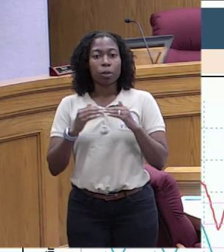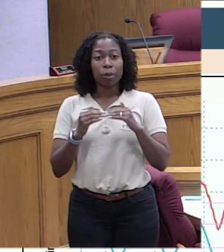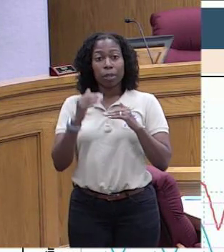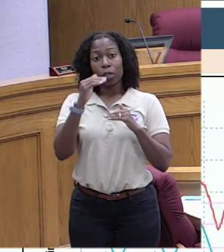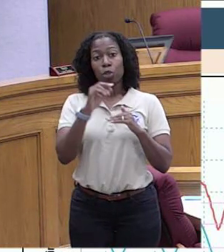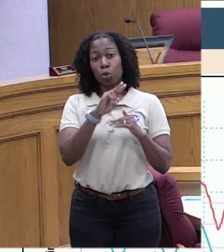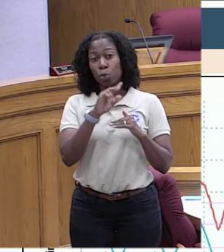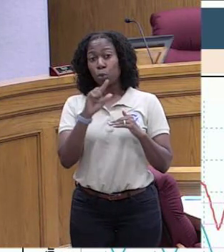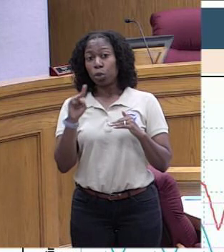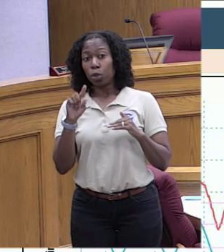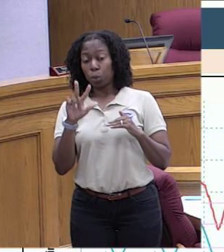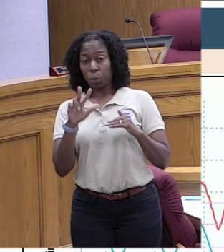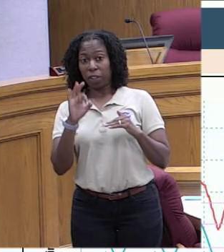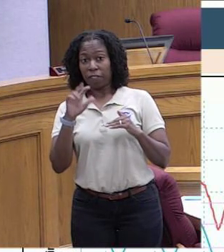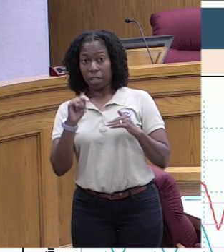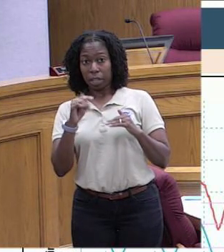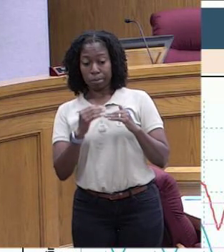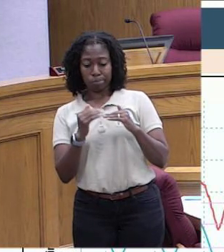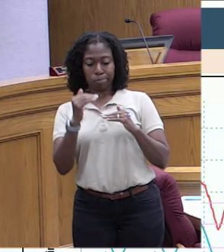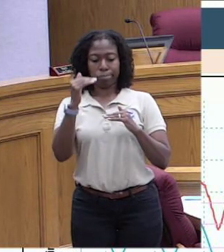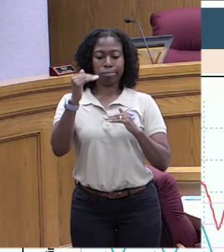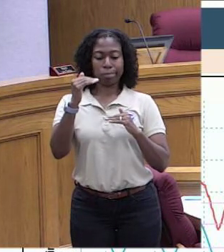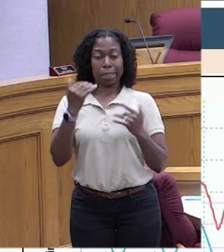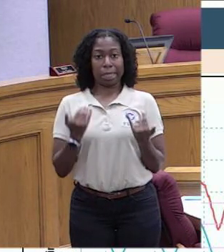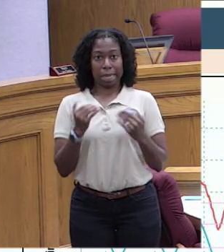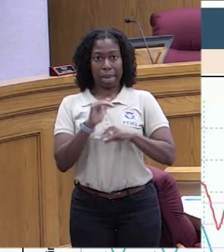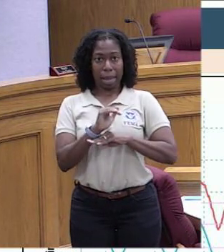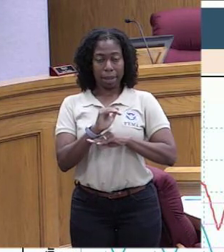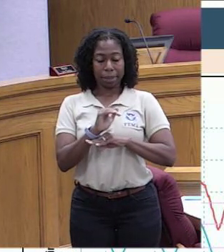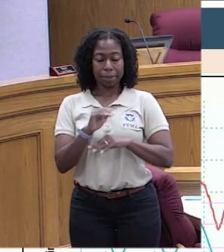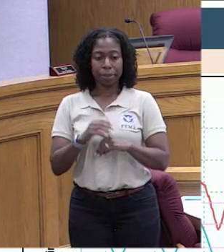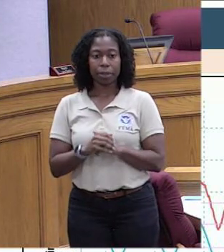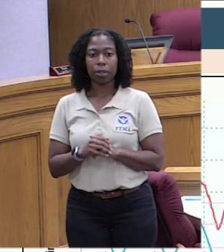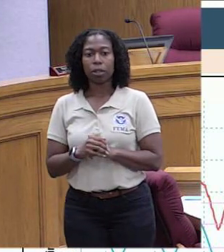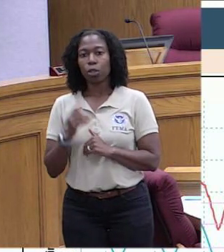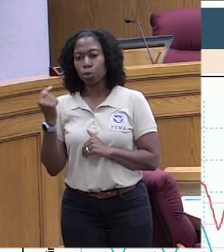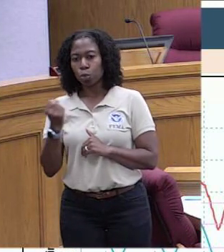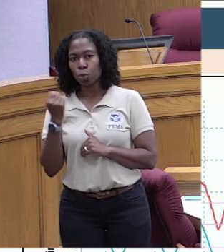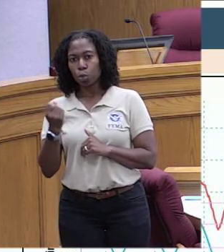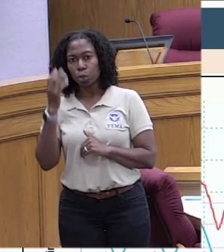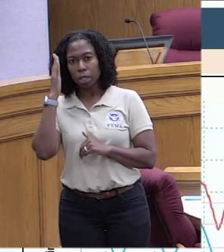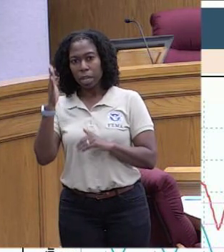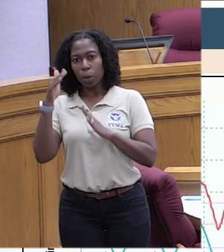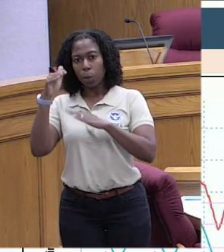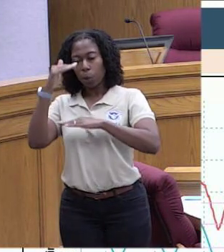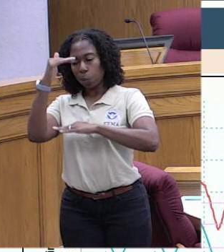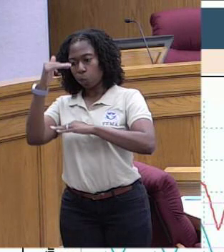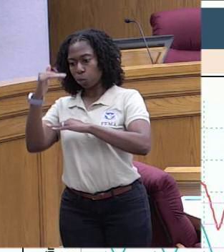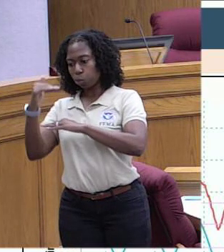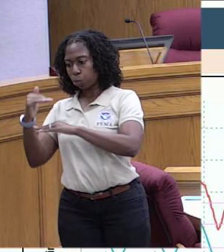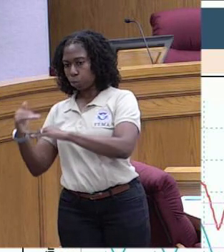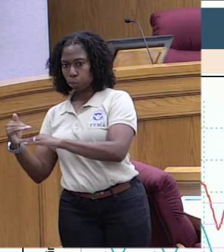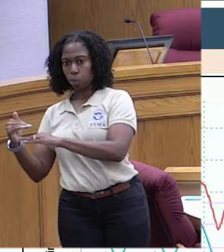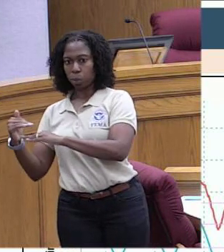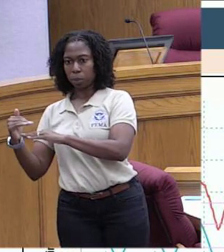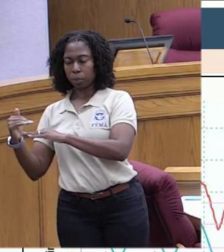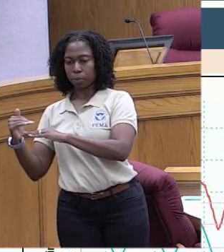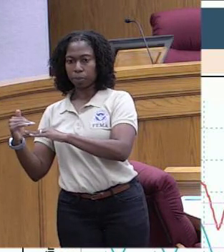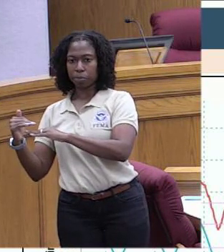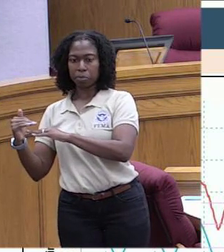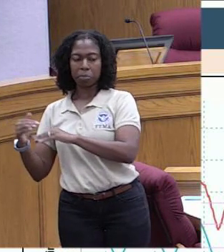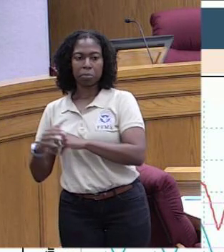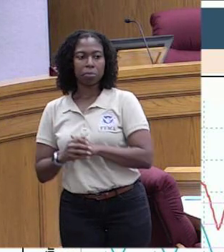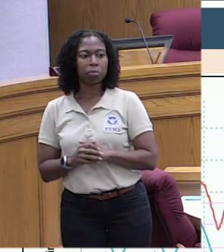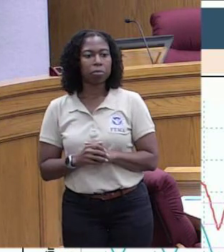again tonight and the Tuesday before staying at Sabine Pass. It kind of gradually drops off. It'll be under 2 feet, we think,